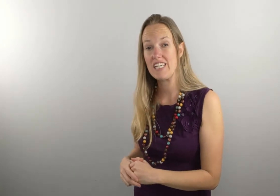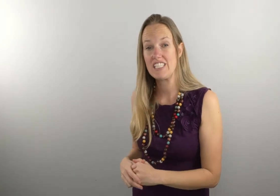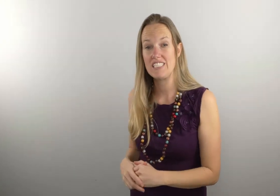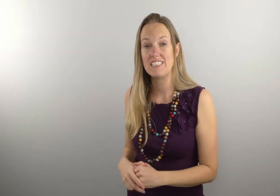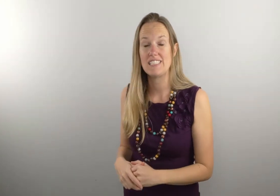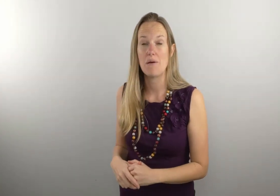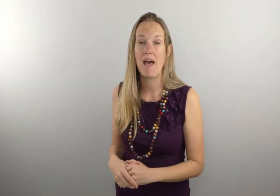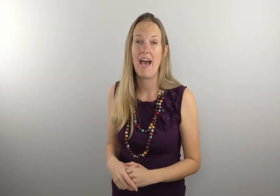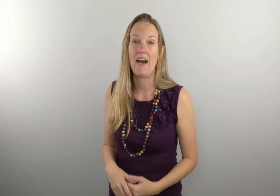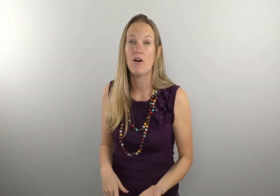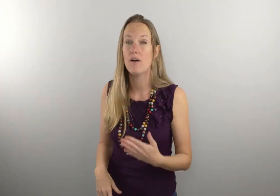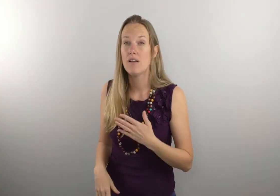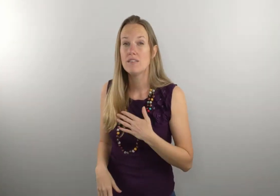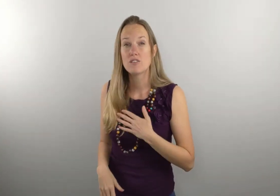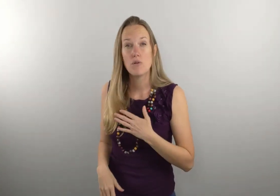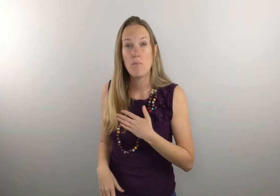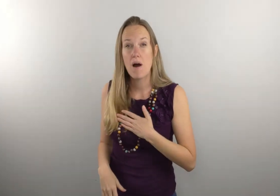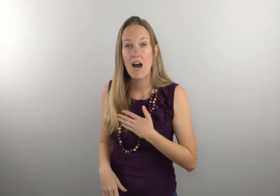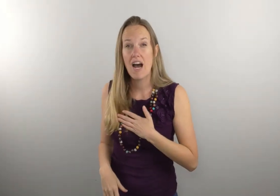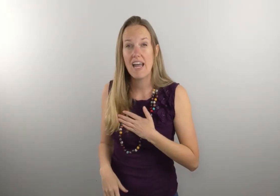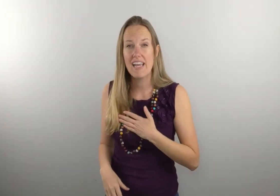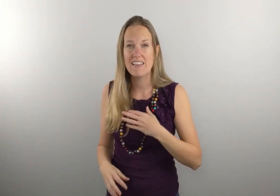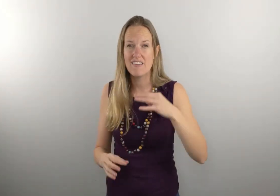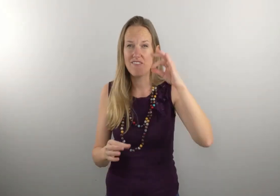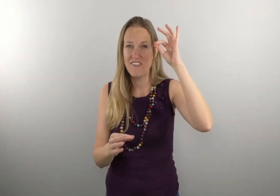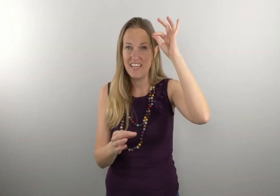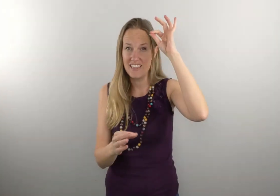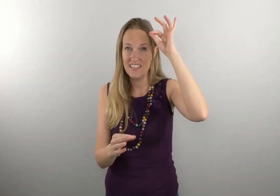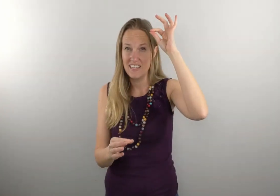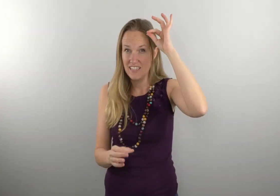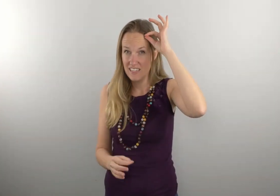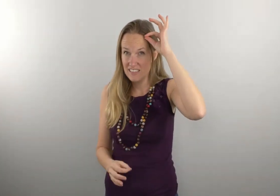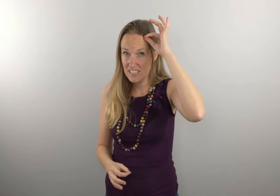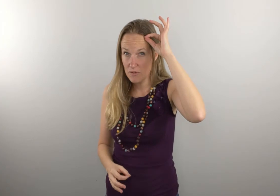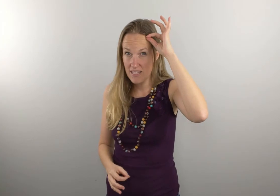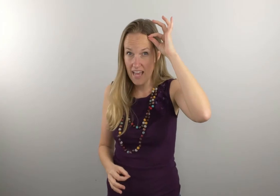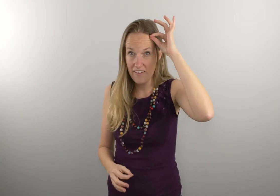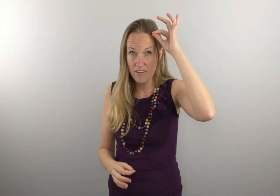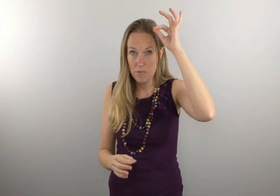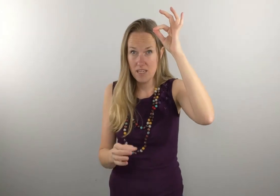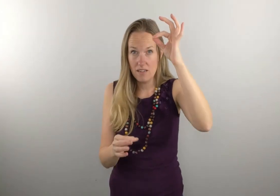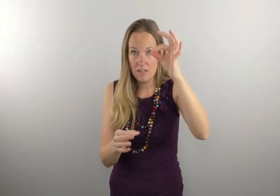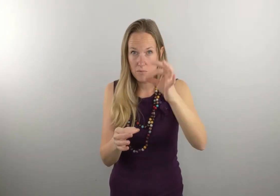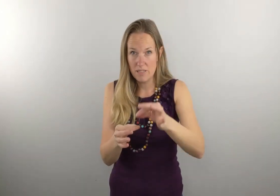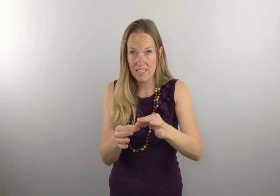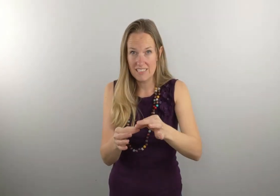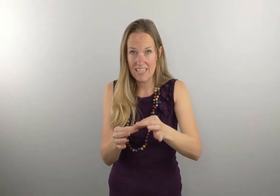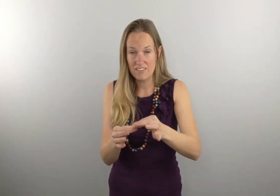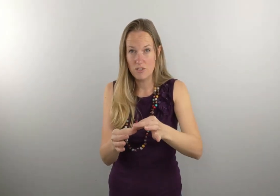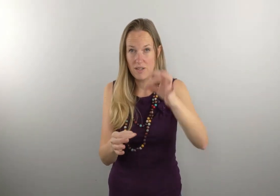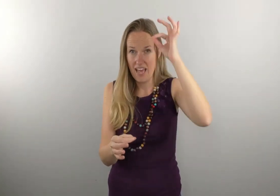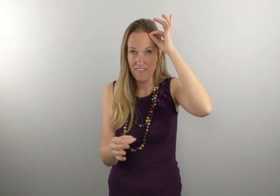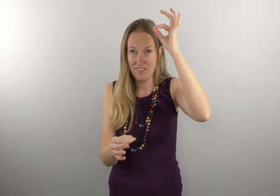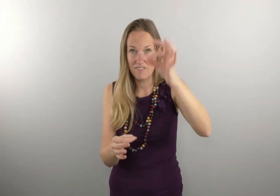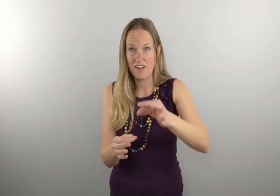resurrection somehow. So my, and then faith, gonna start with an F up here and bringing it down to an F in front of